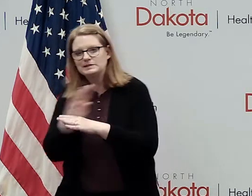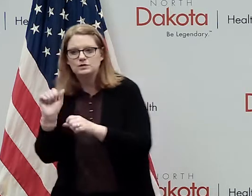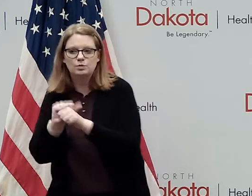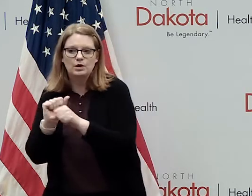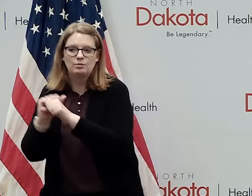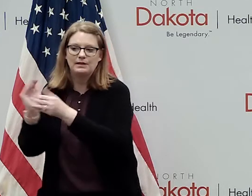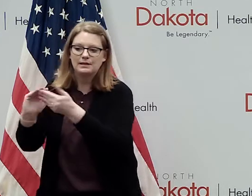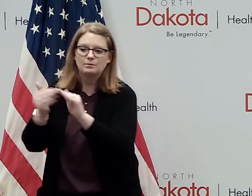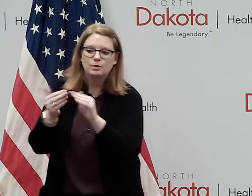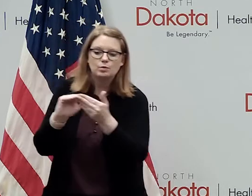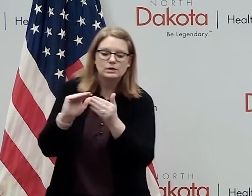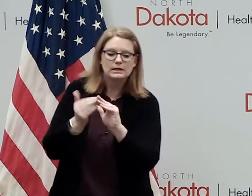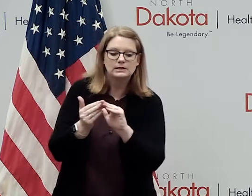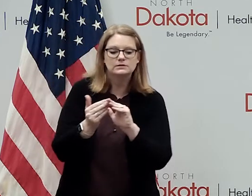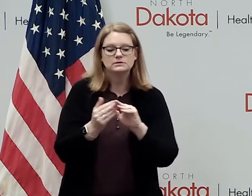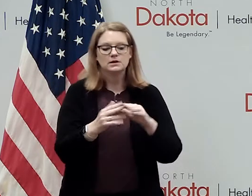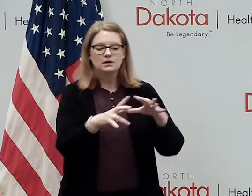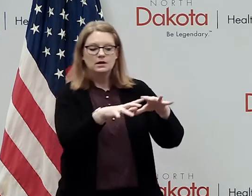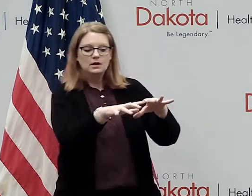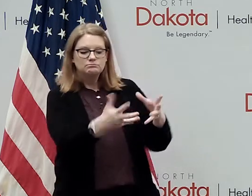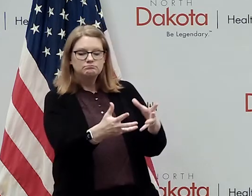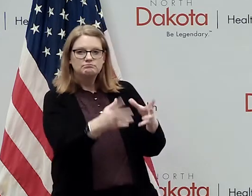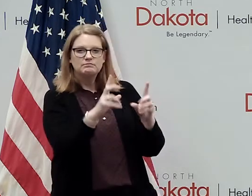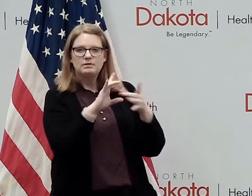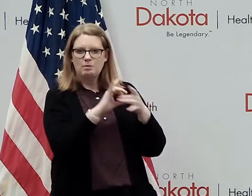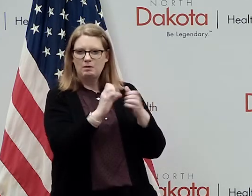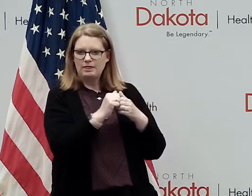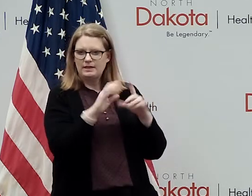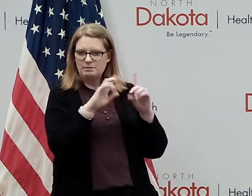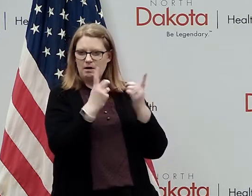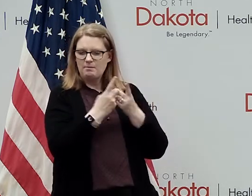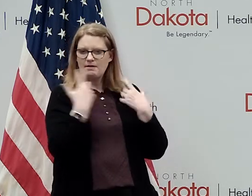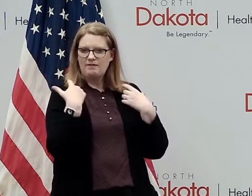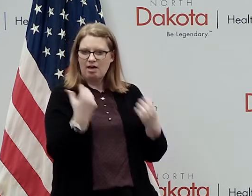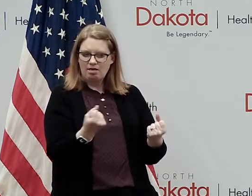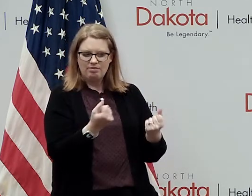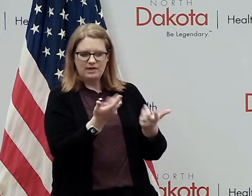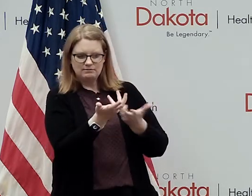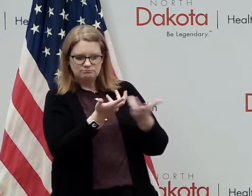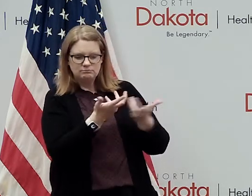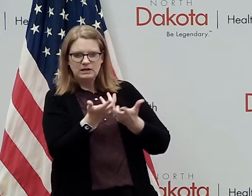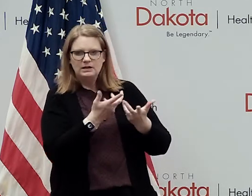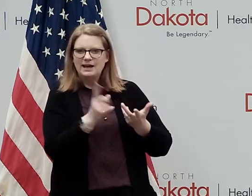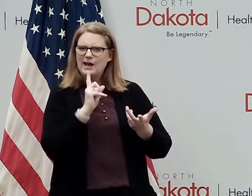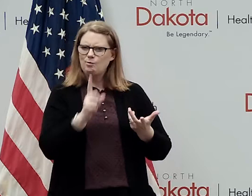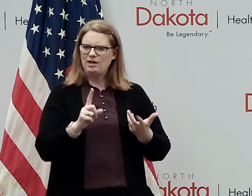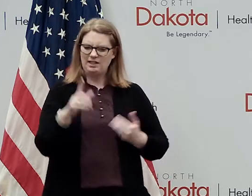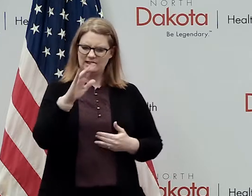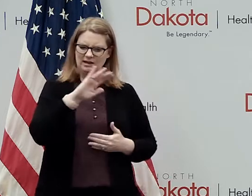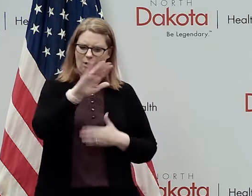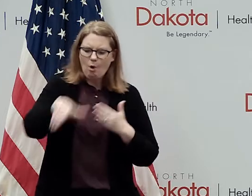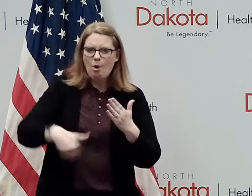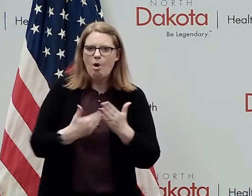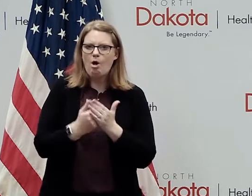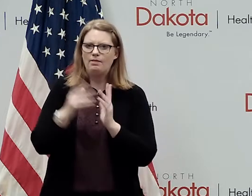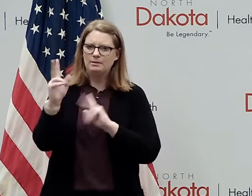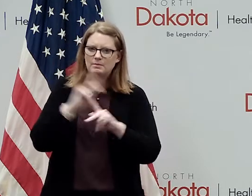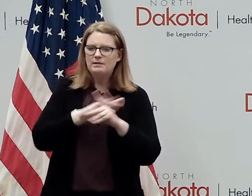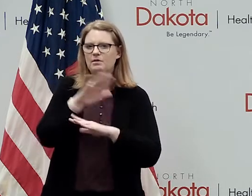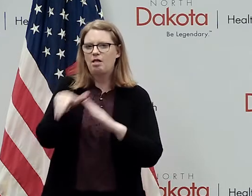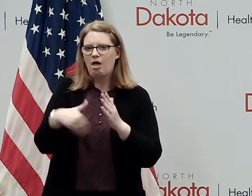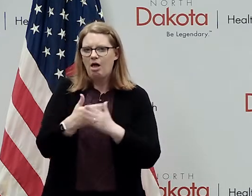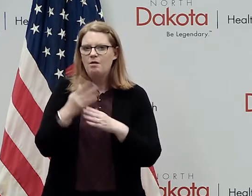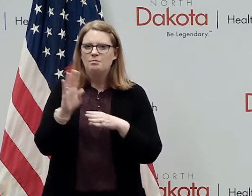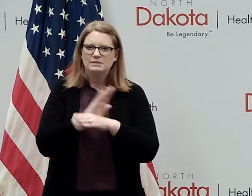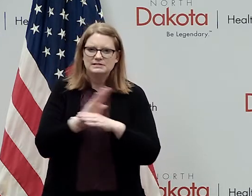with associations, with our Department of Health, and the unity and collaboration that we have as we work through these